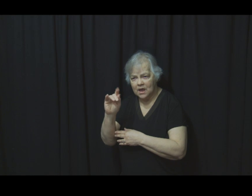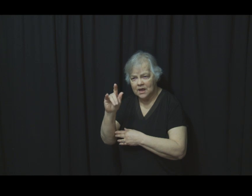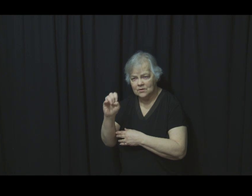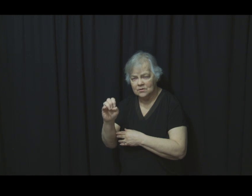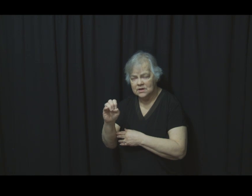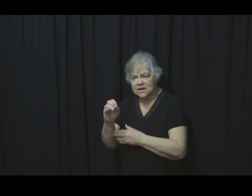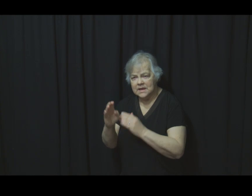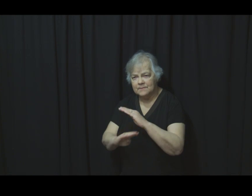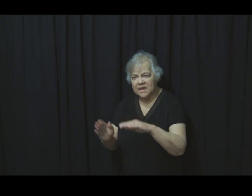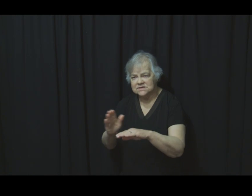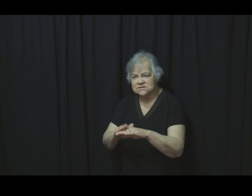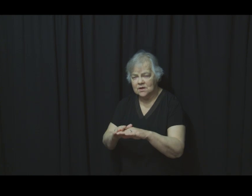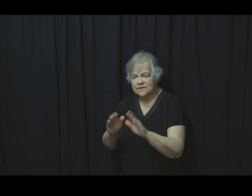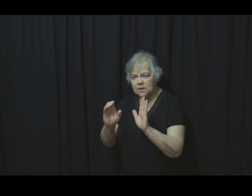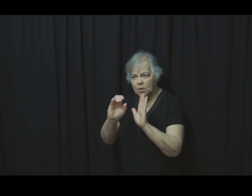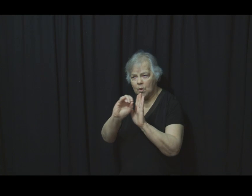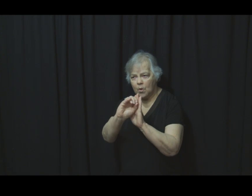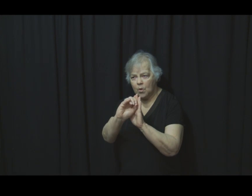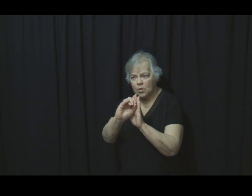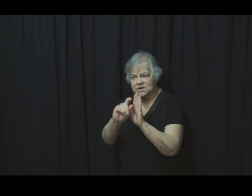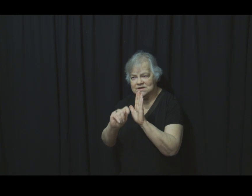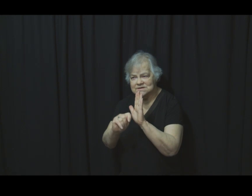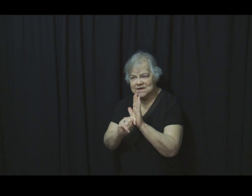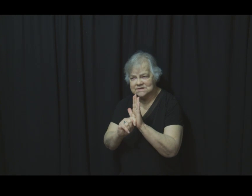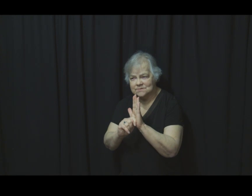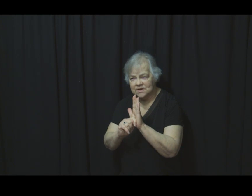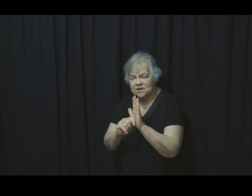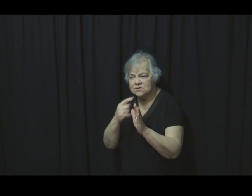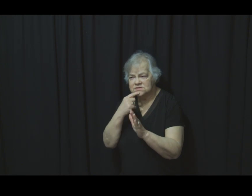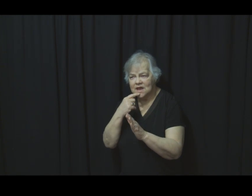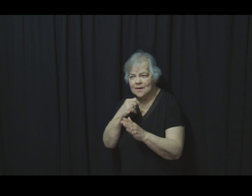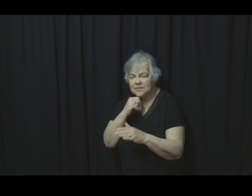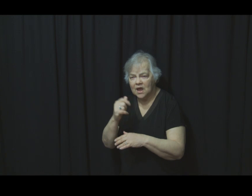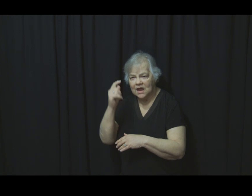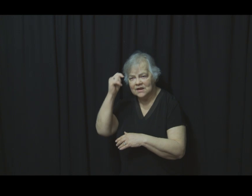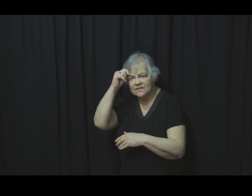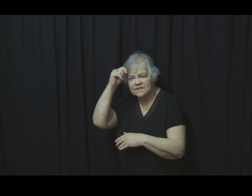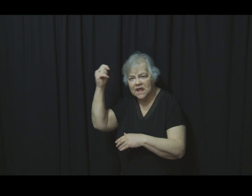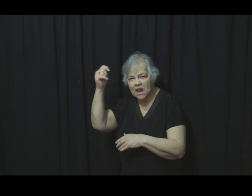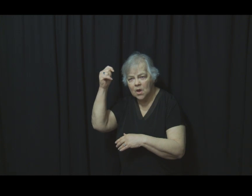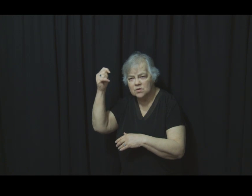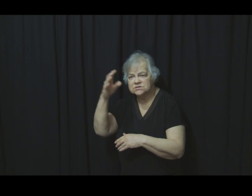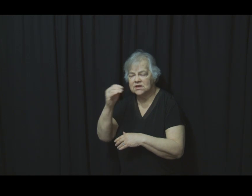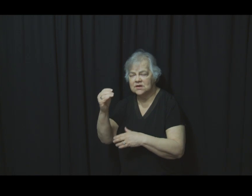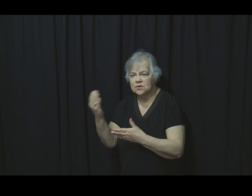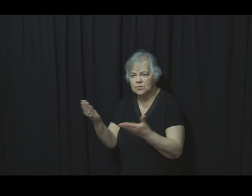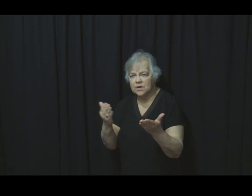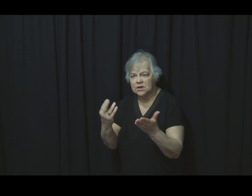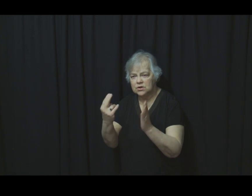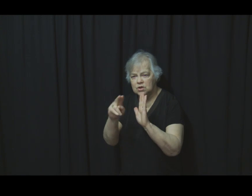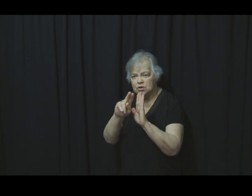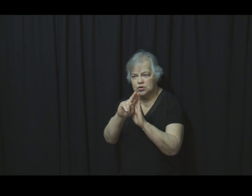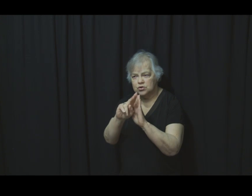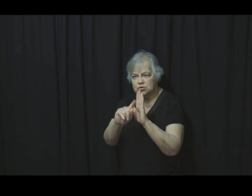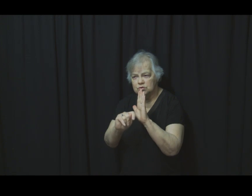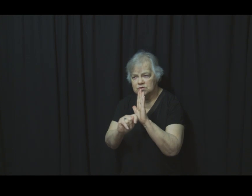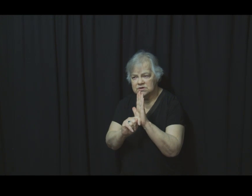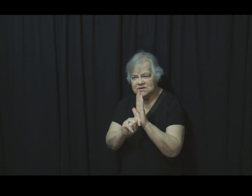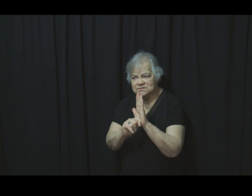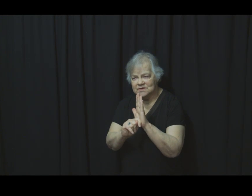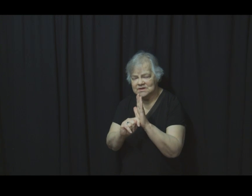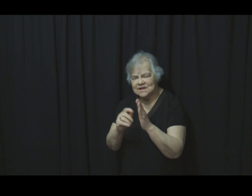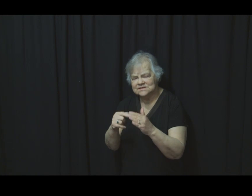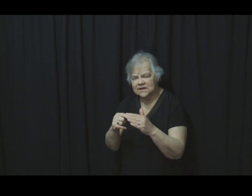Testament. So when you bring in, I'm not a theologian, when you bring in the New Testament, isn't that a little out of the